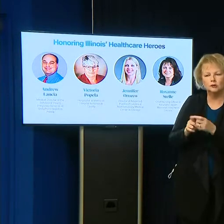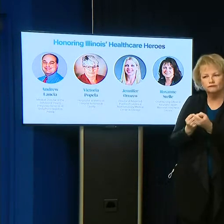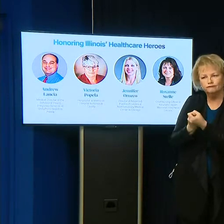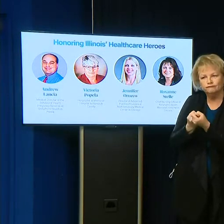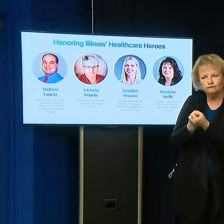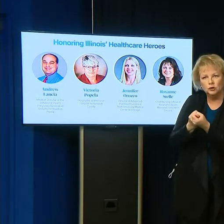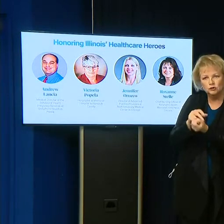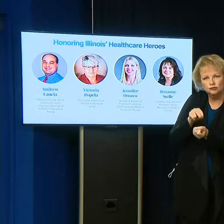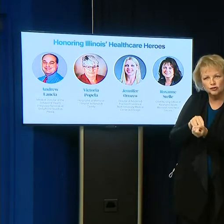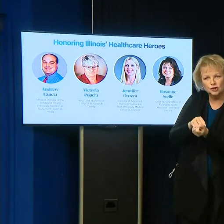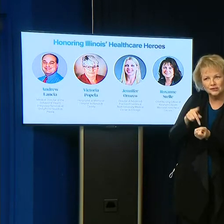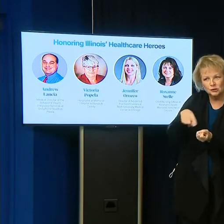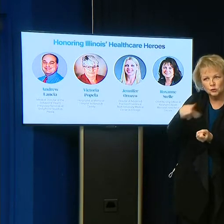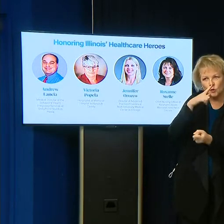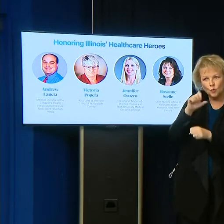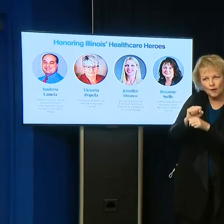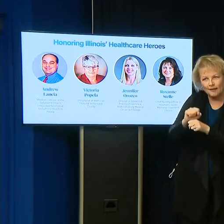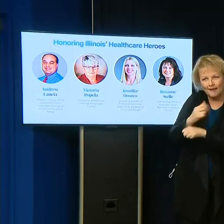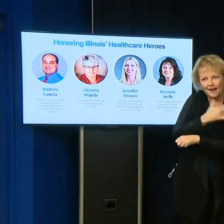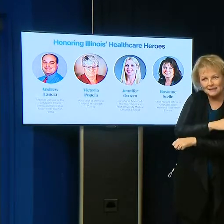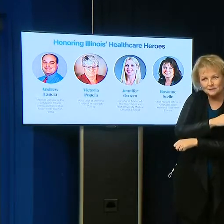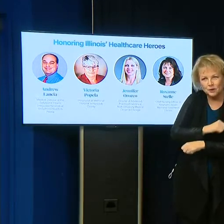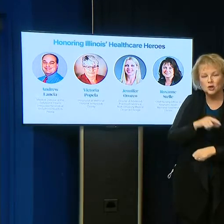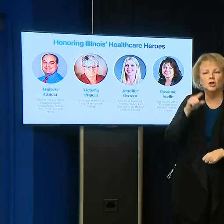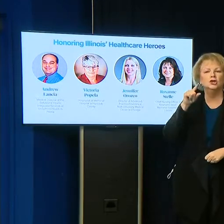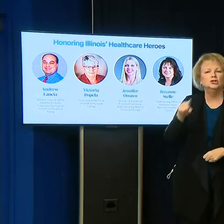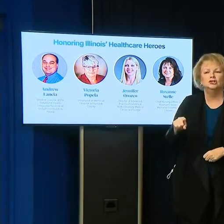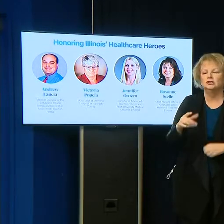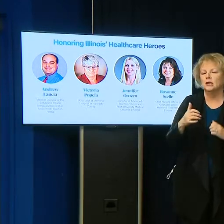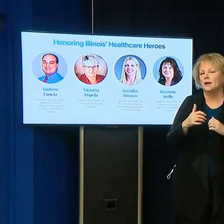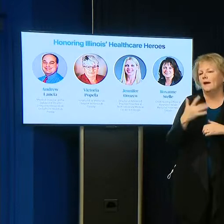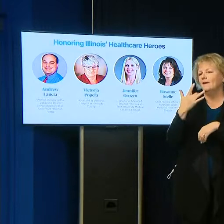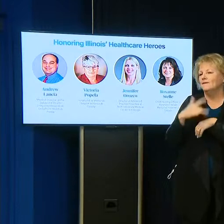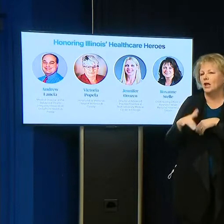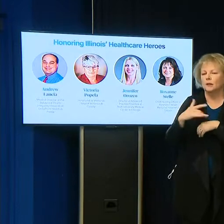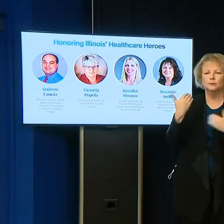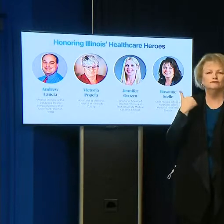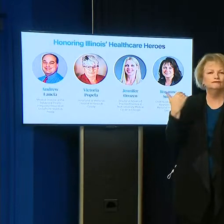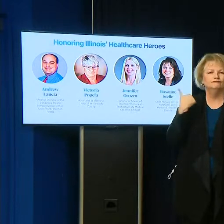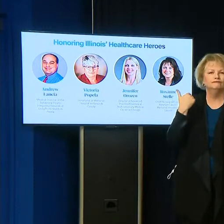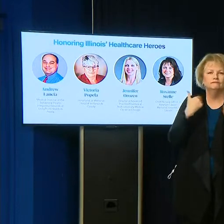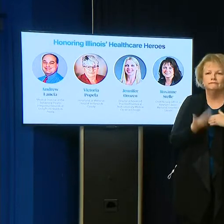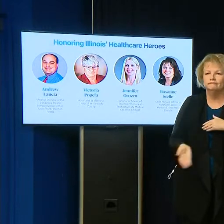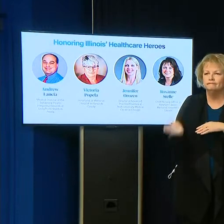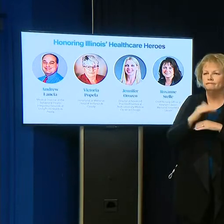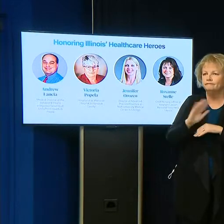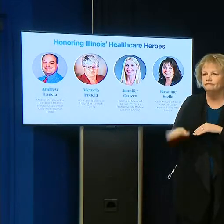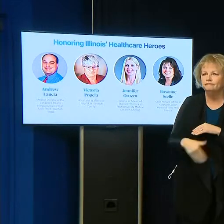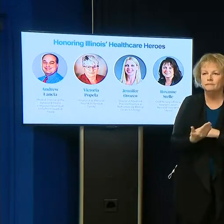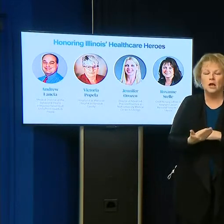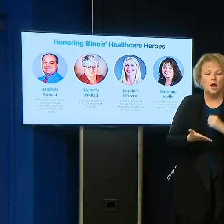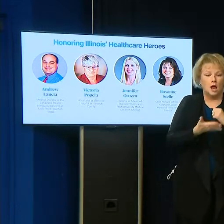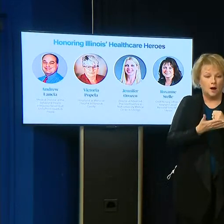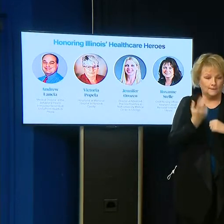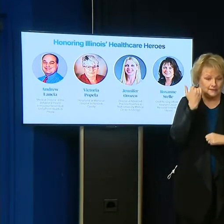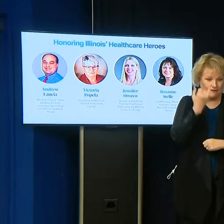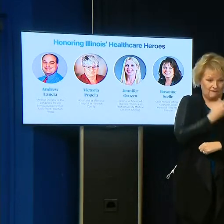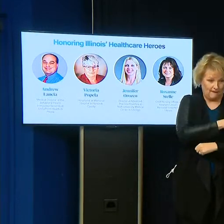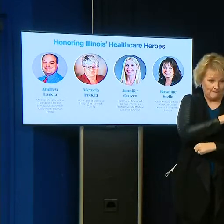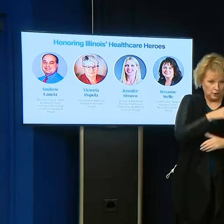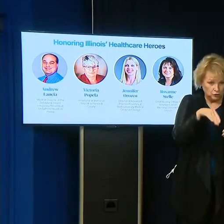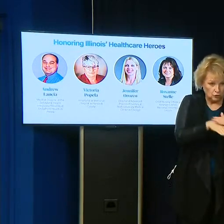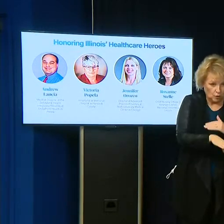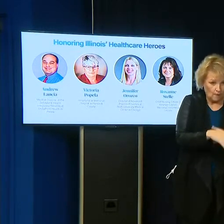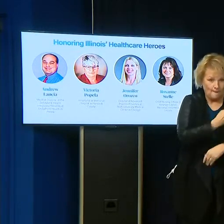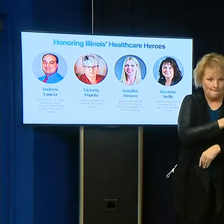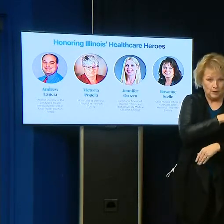team as well. Day and night, she answers colleagues' questions, facilitates patient admissions and transfers, and